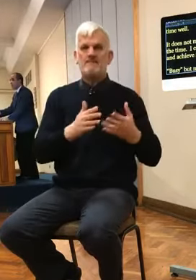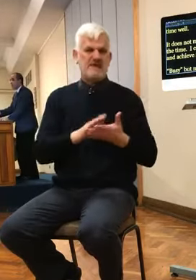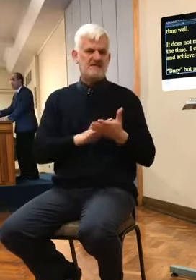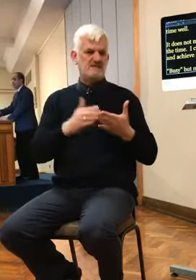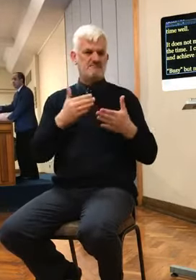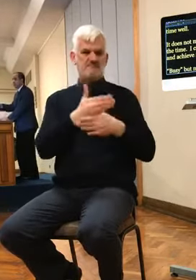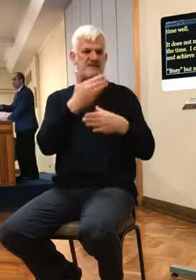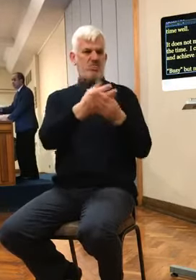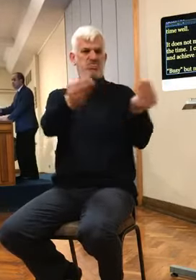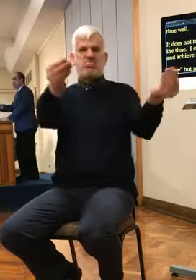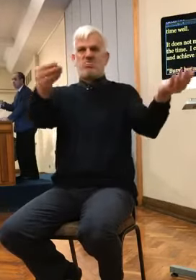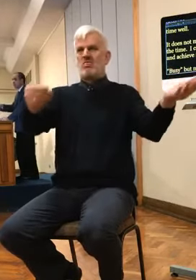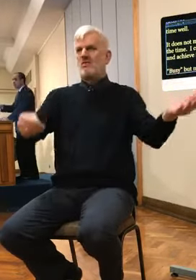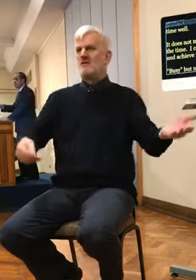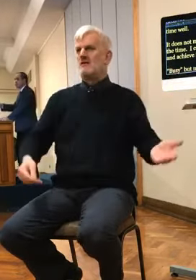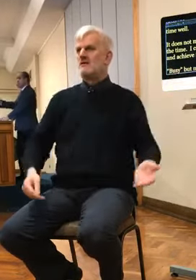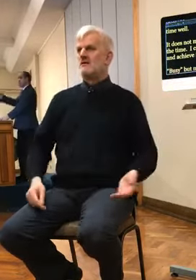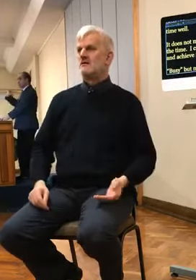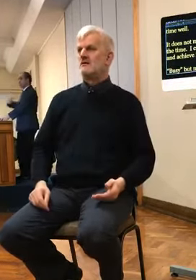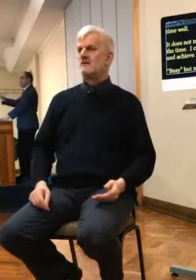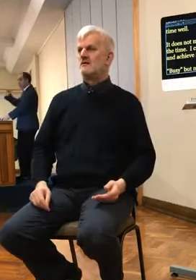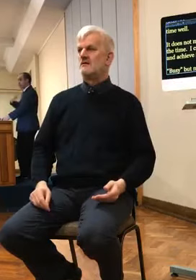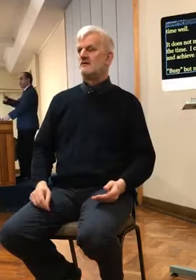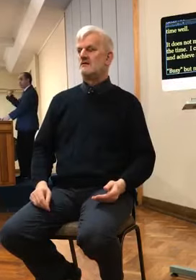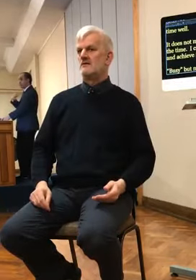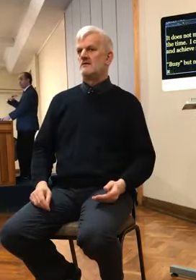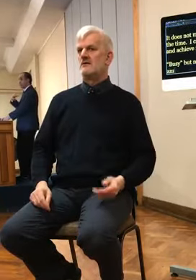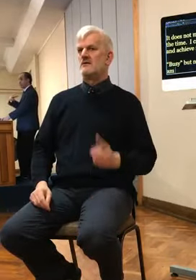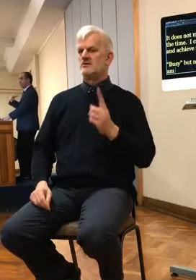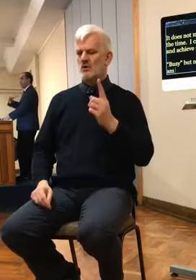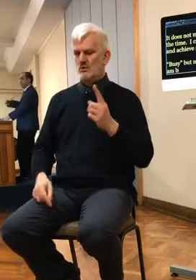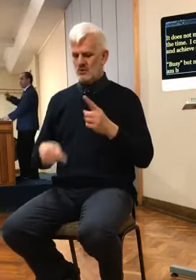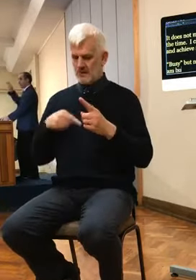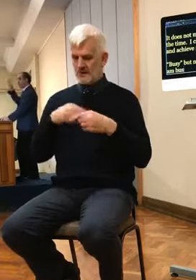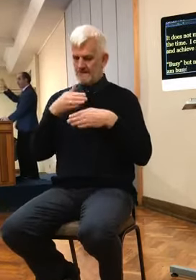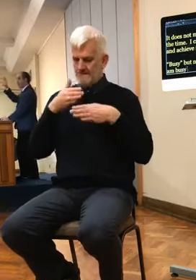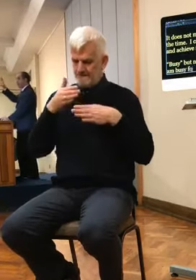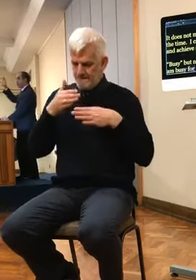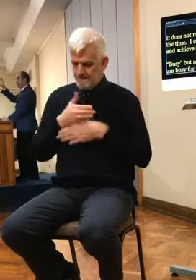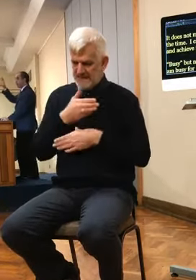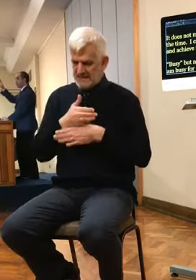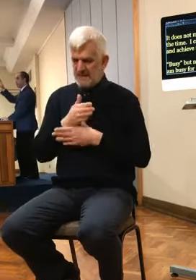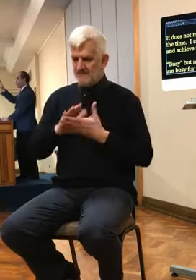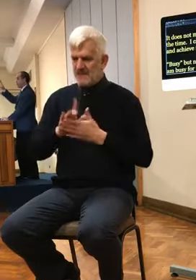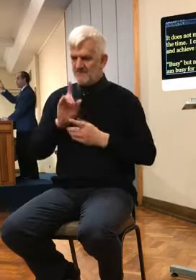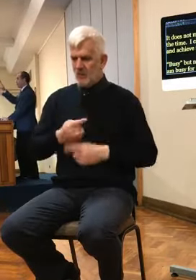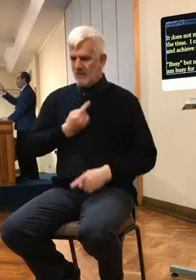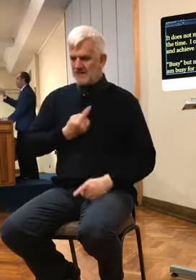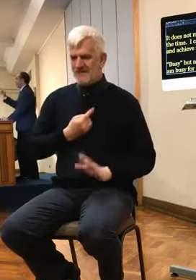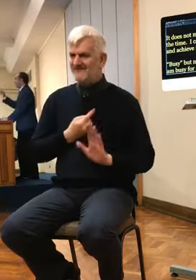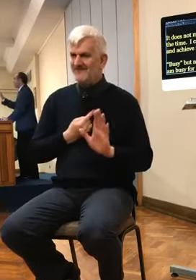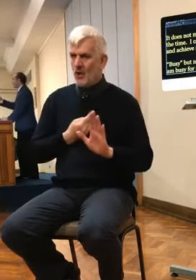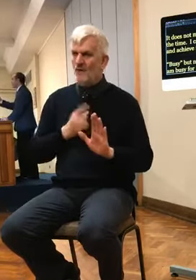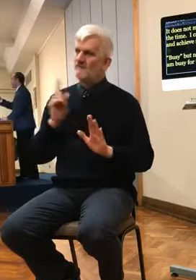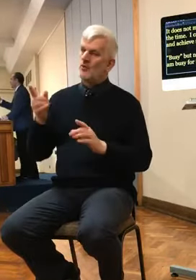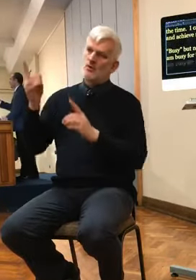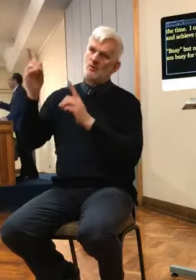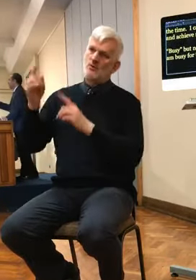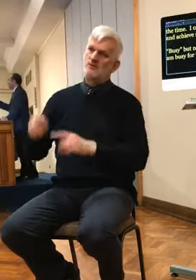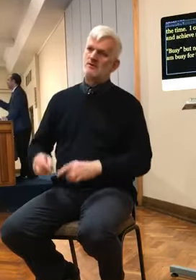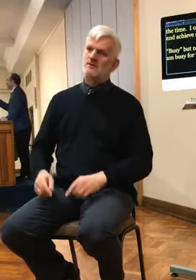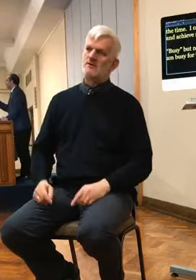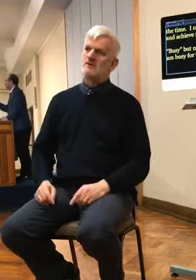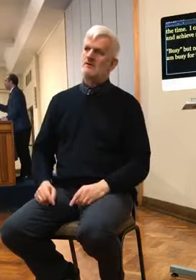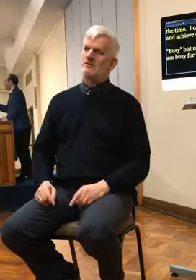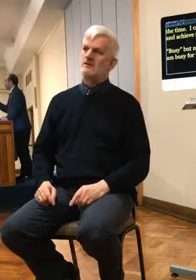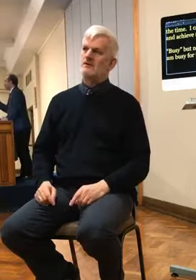busyness here is in things related not just to ourselves, but mainly to the Lord. We should be